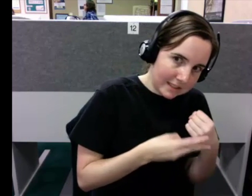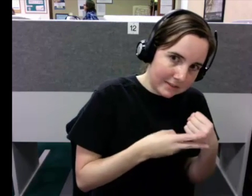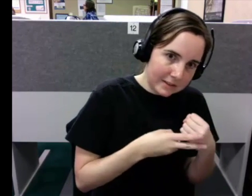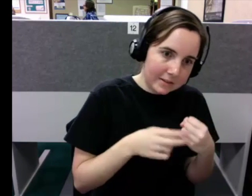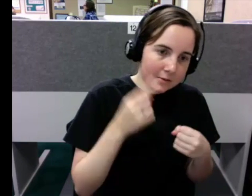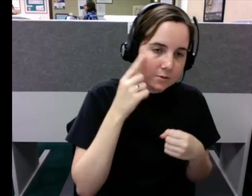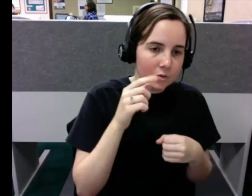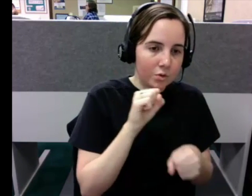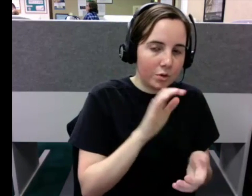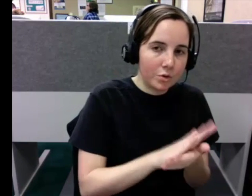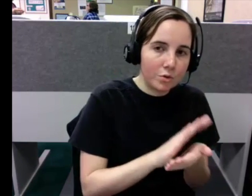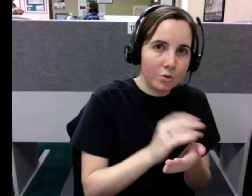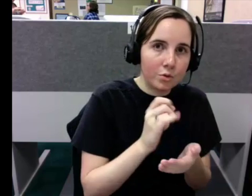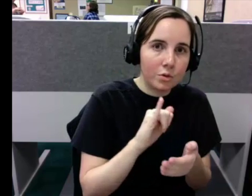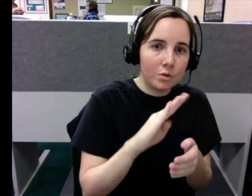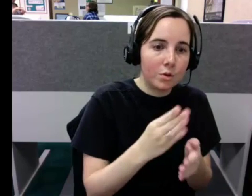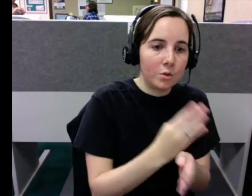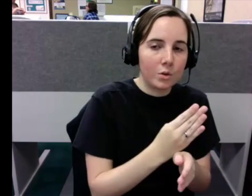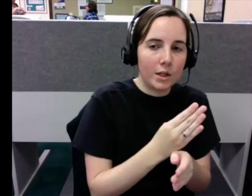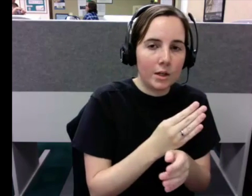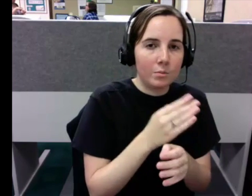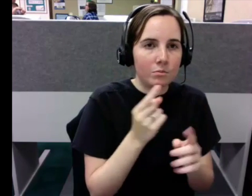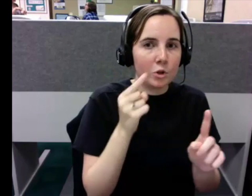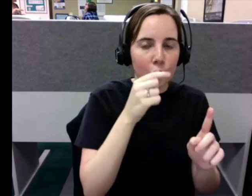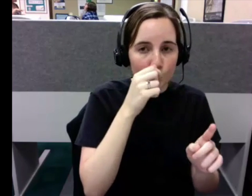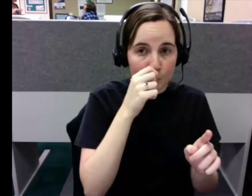aside won't reduce the amount of your SSI.